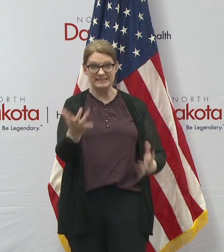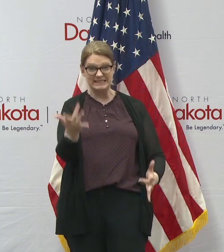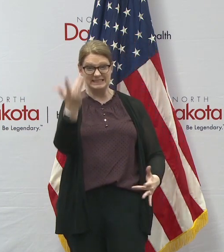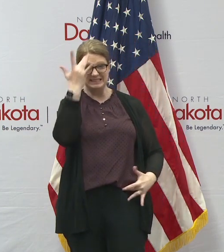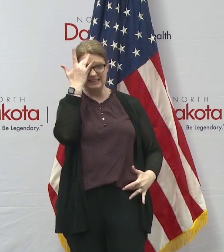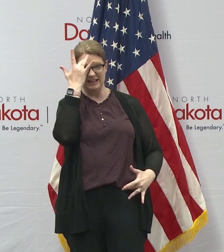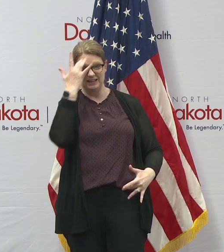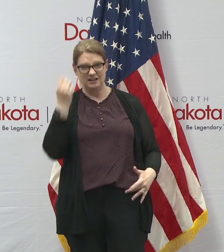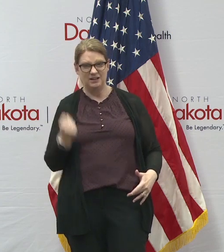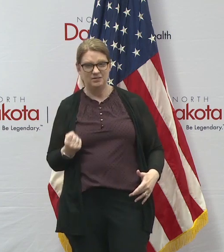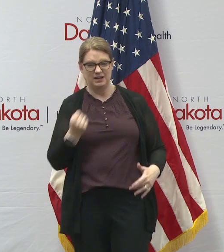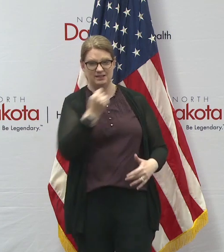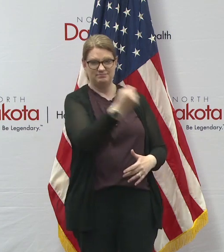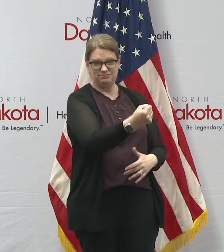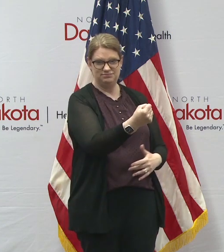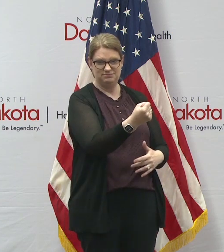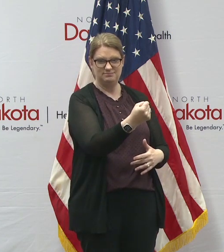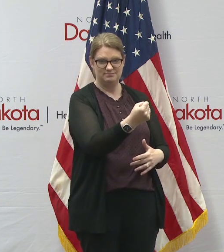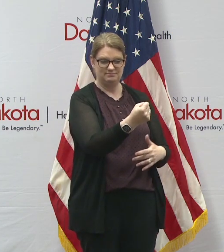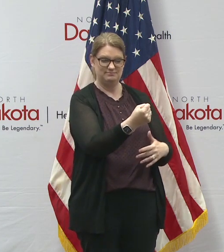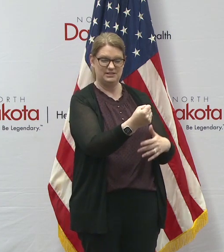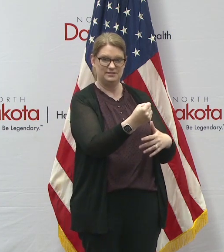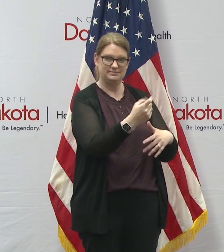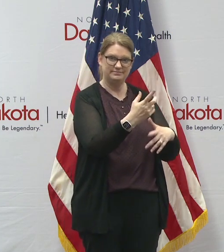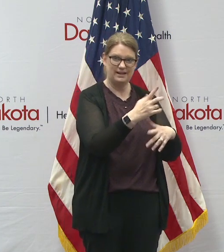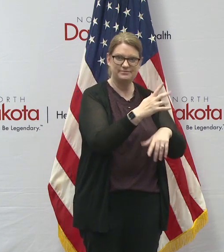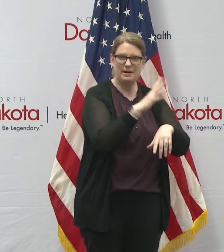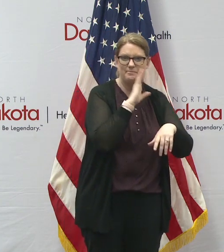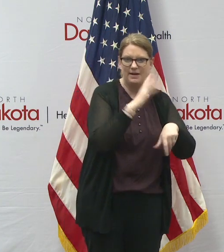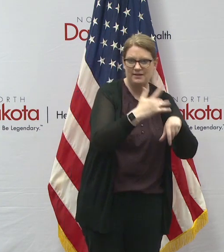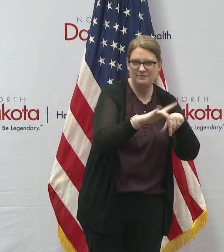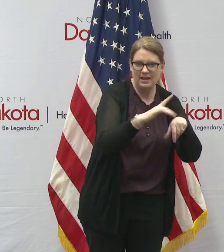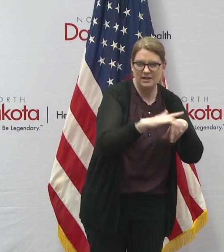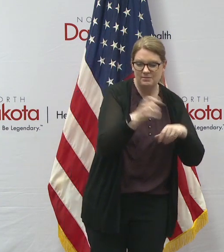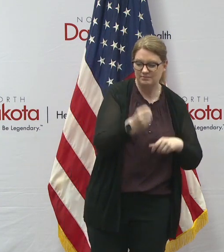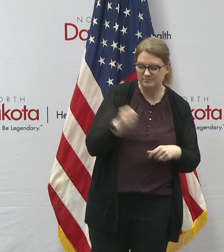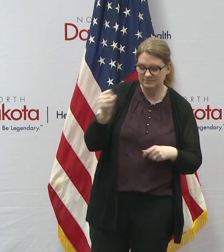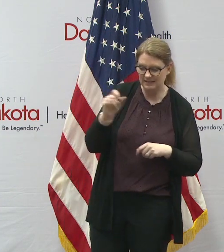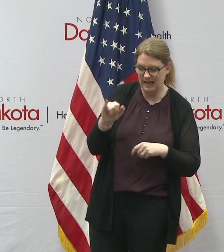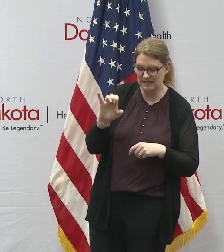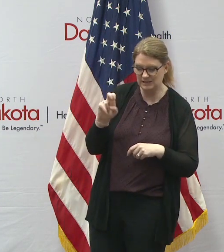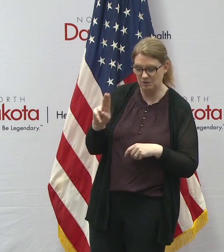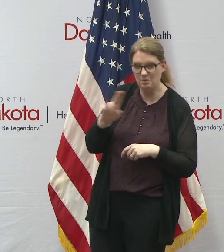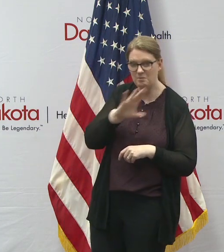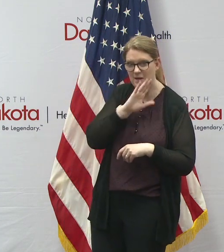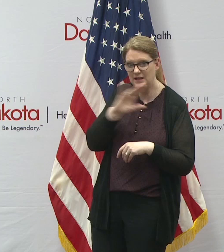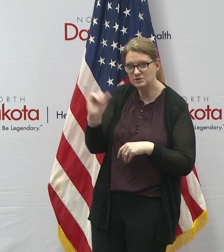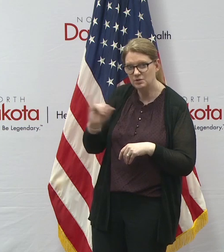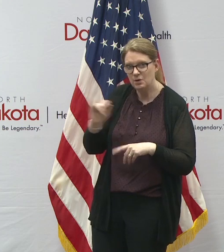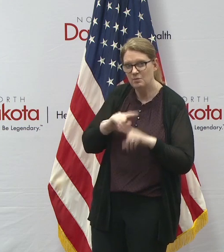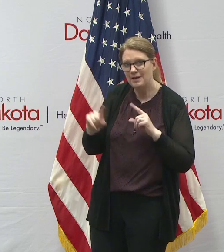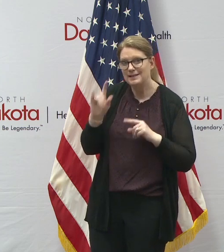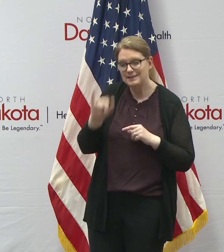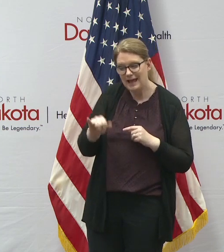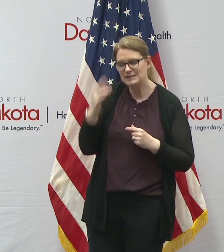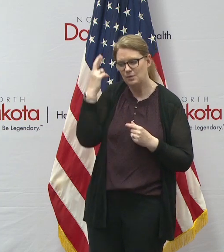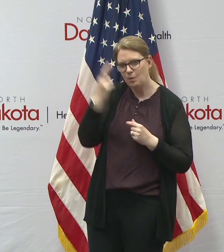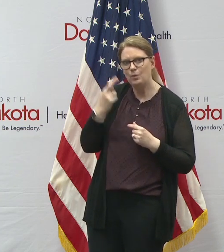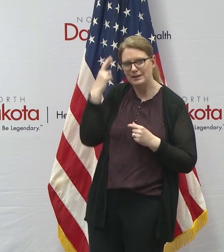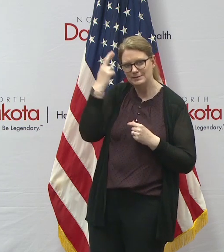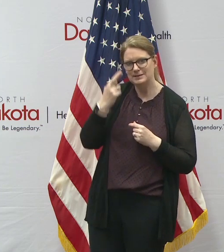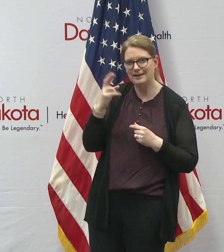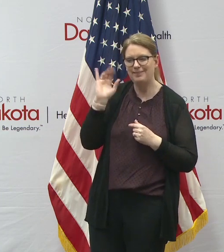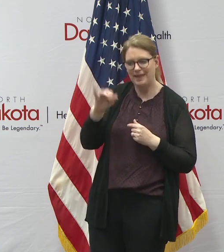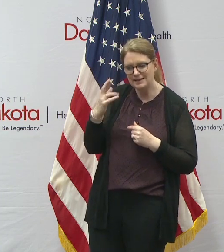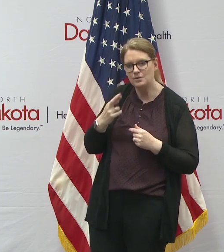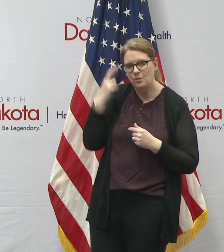the hospital and need access to intensive care unit or ICU beds. And so that's the whole reason behind the strategy.